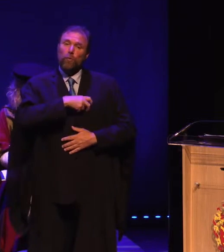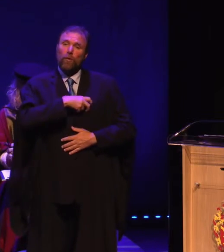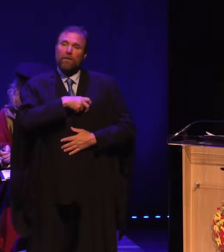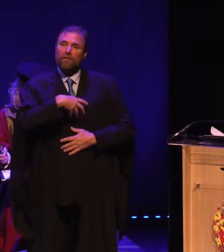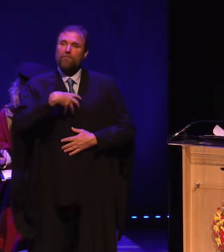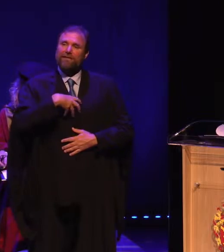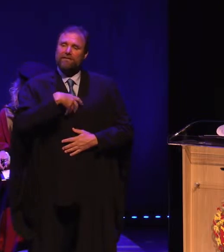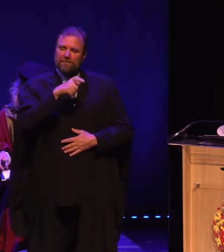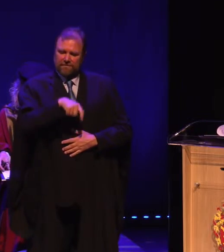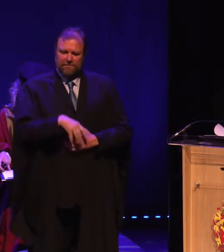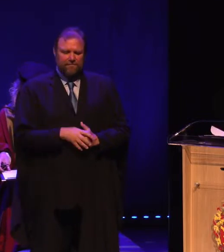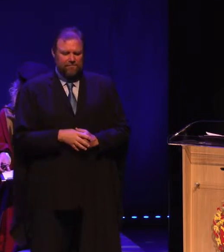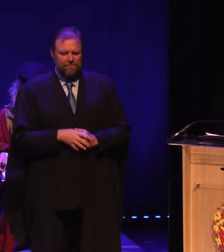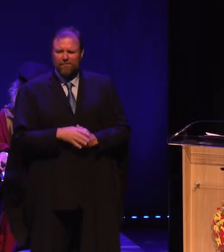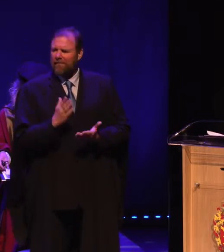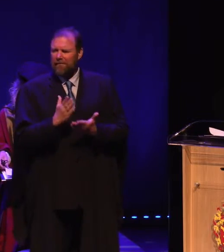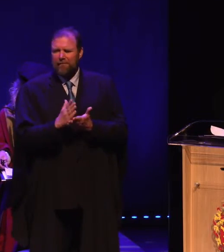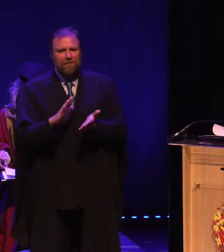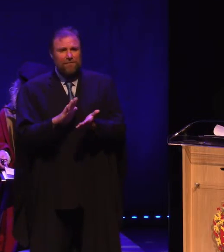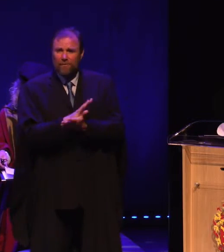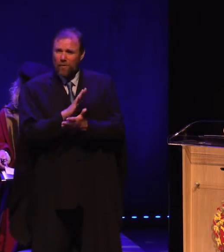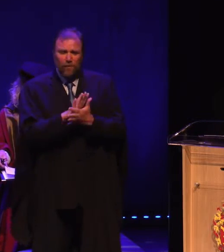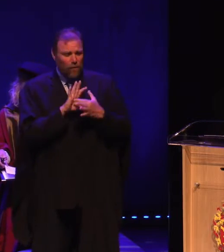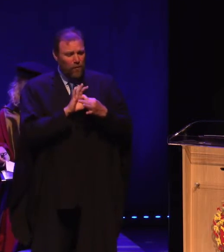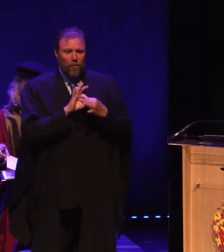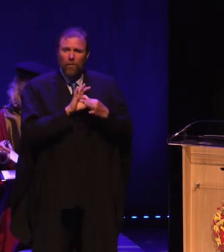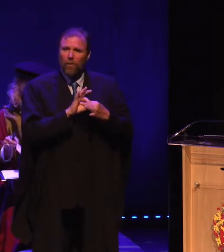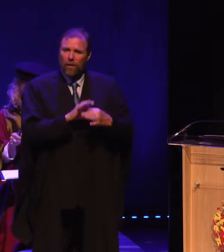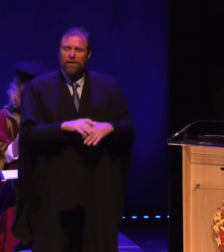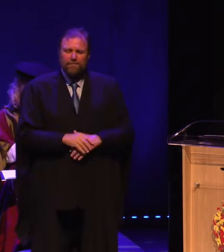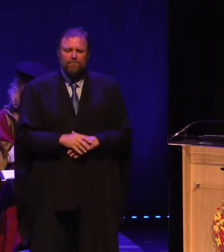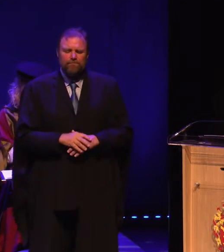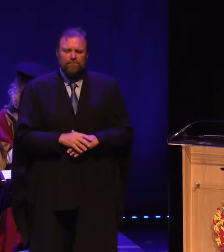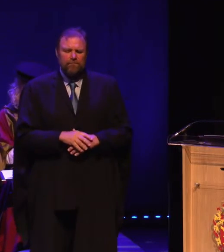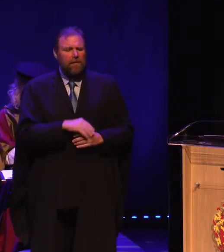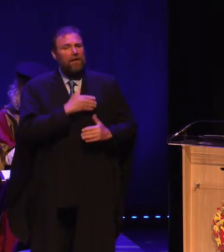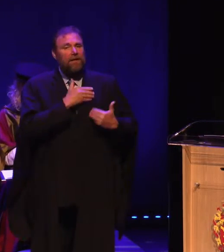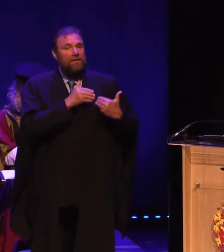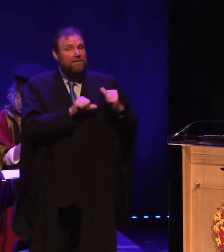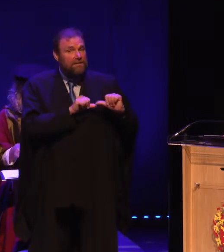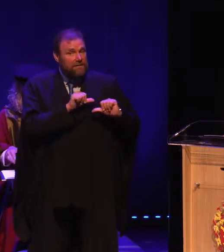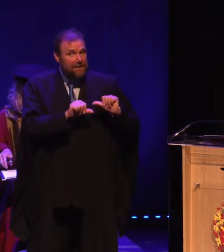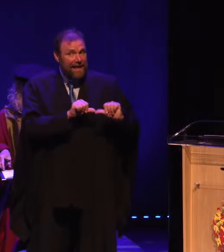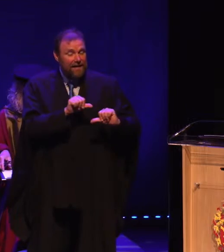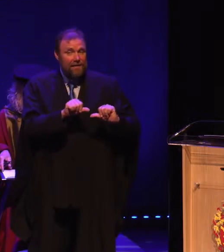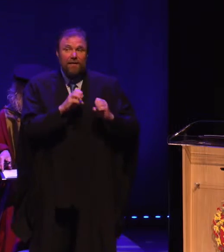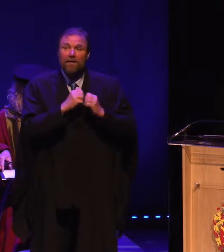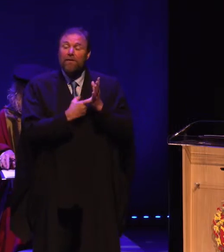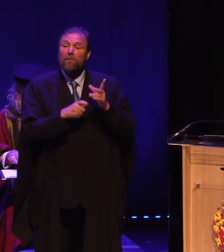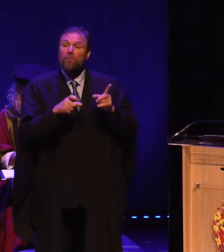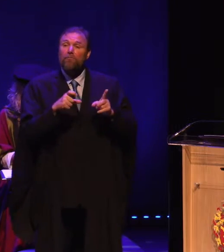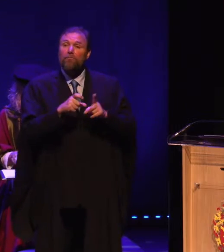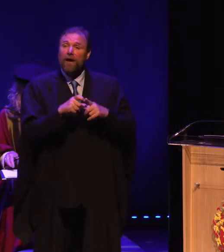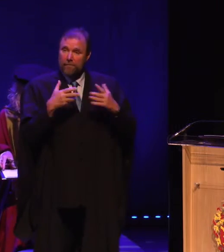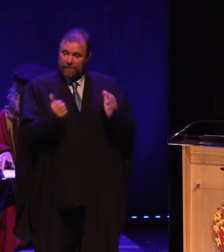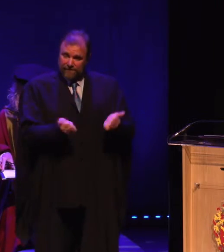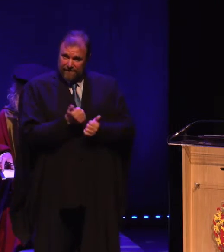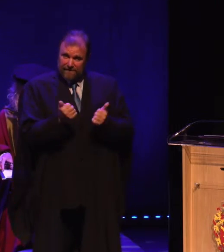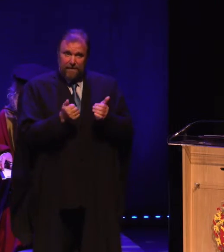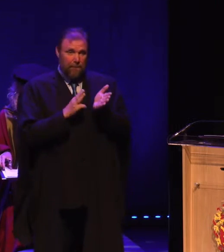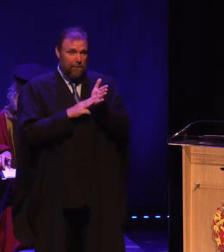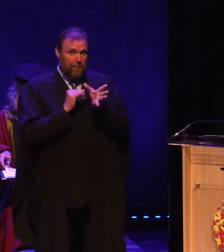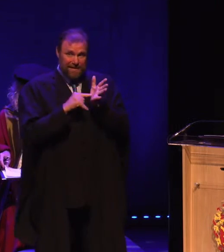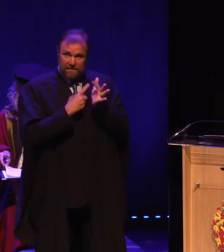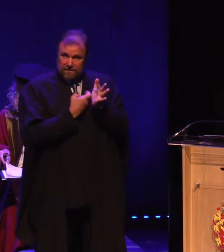and he was an absolute joy to work with. Since then, Brad has completed a master's